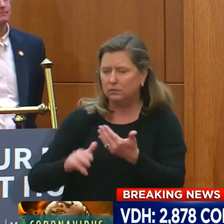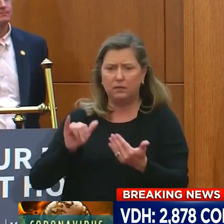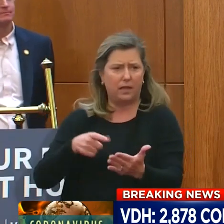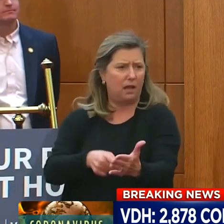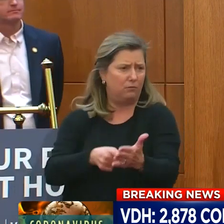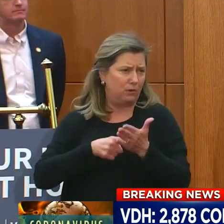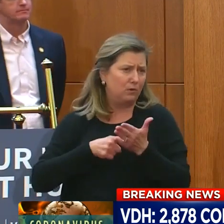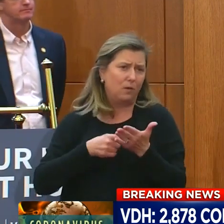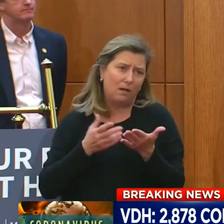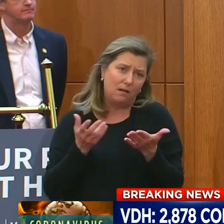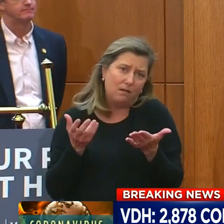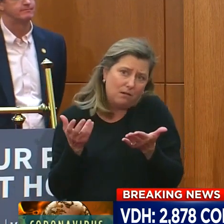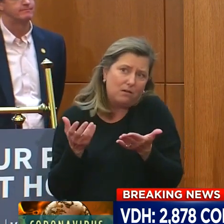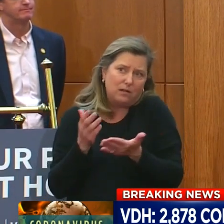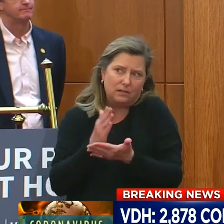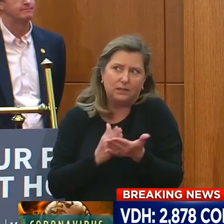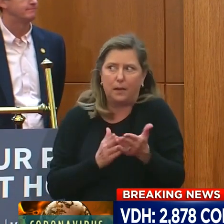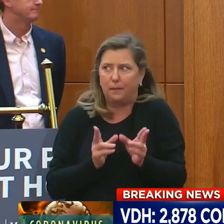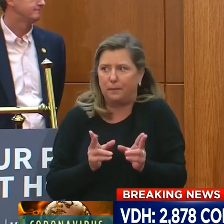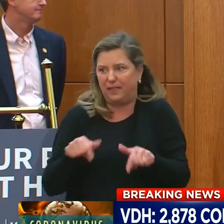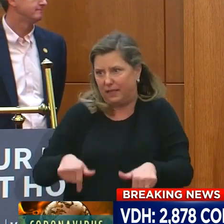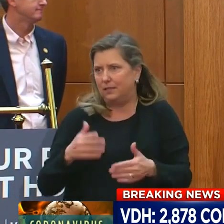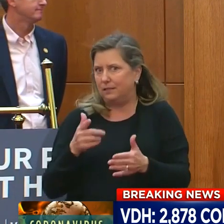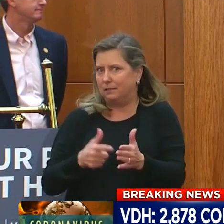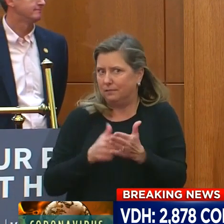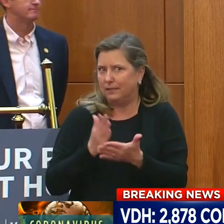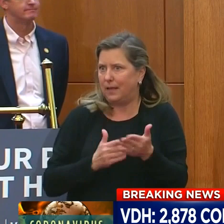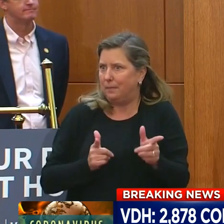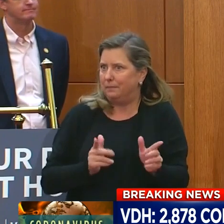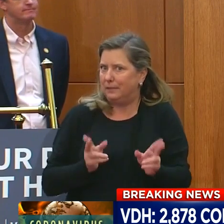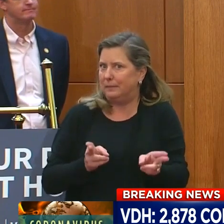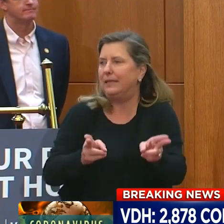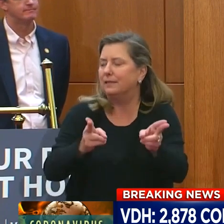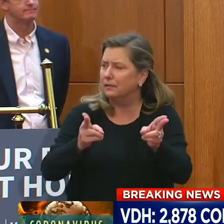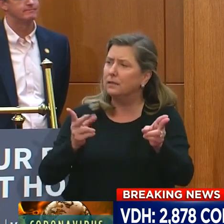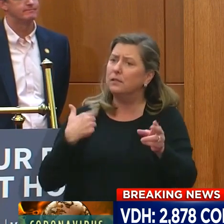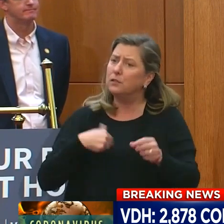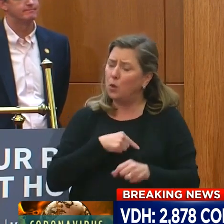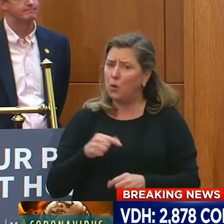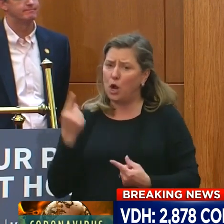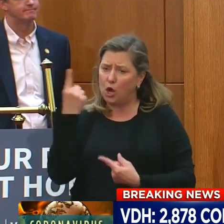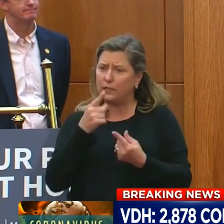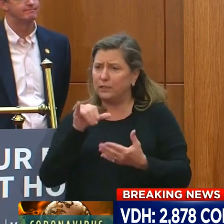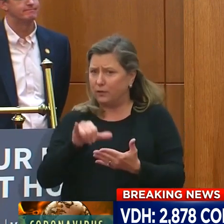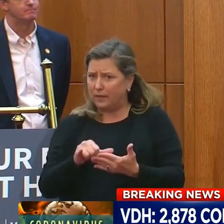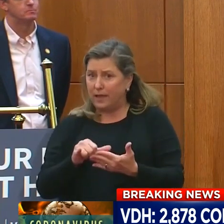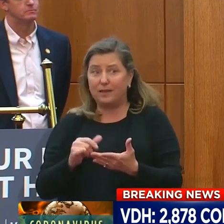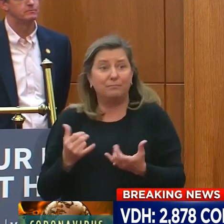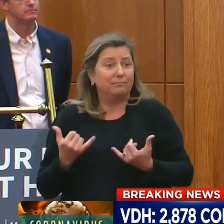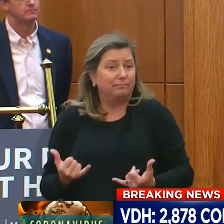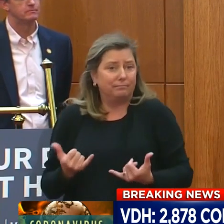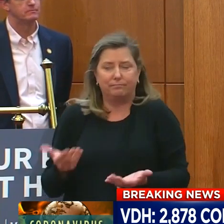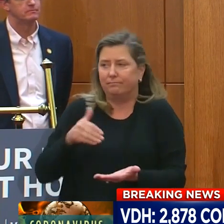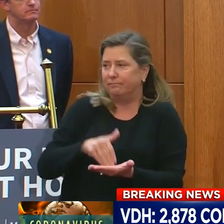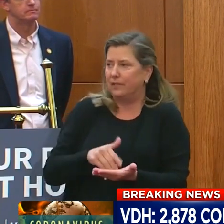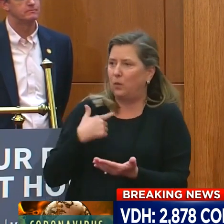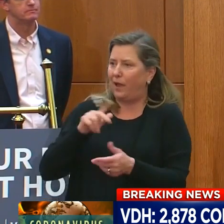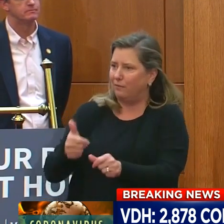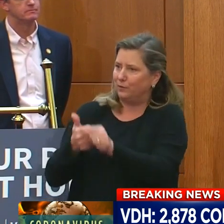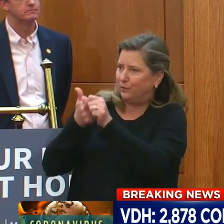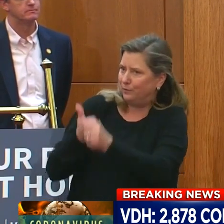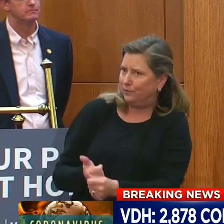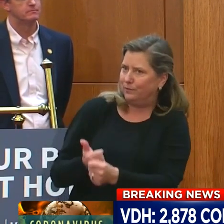requires some speed. So we are looking at that, but at this time, again, we have to comply